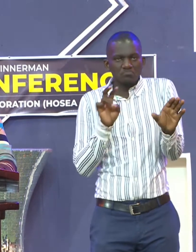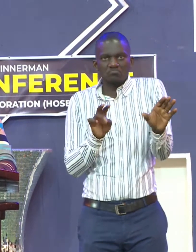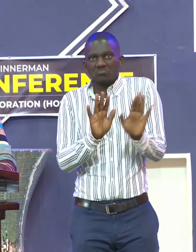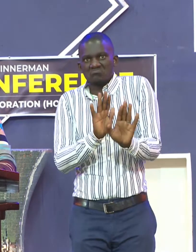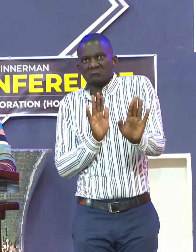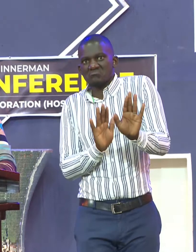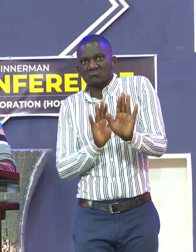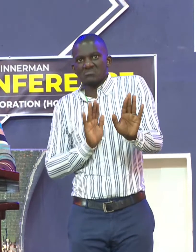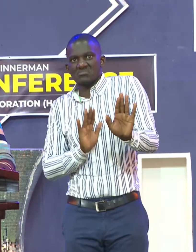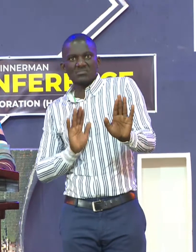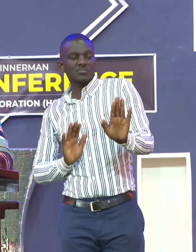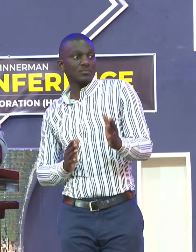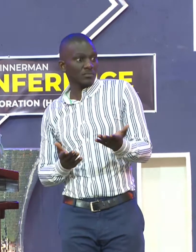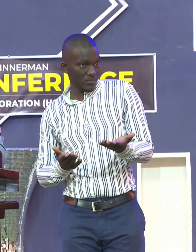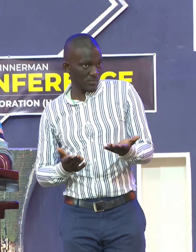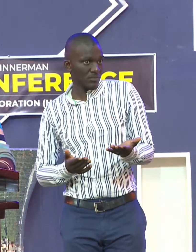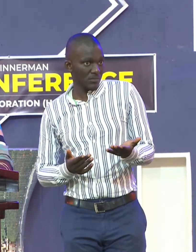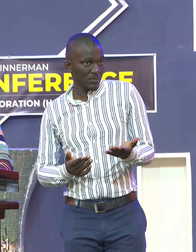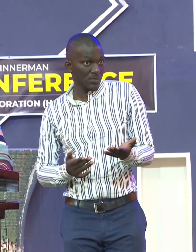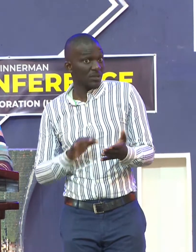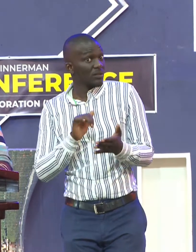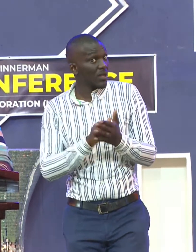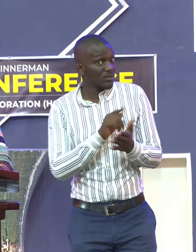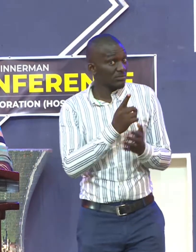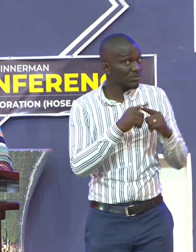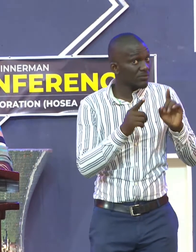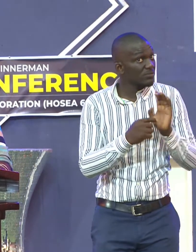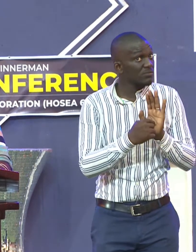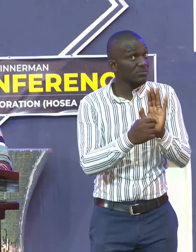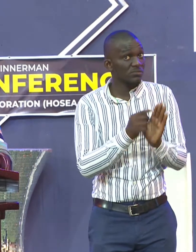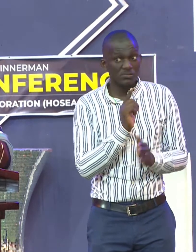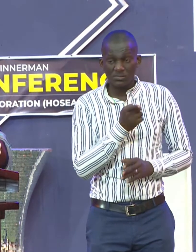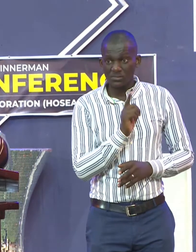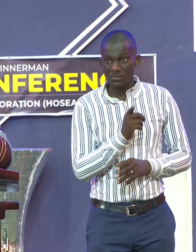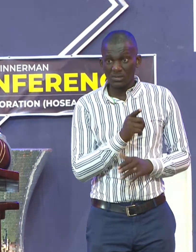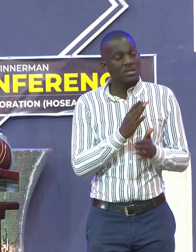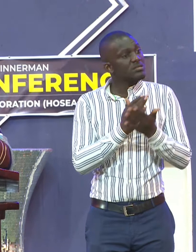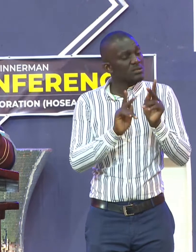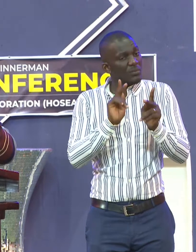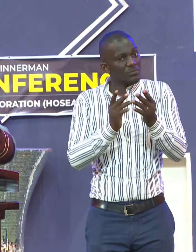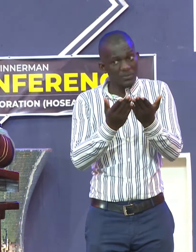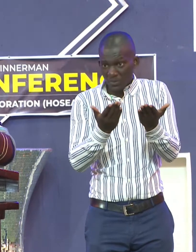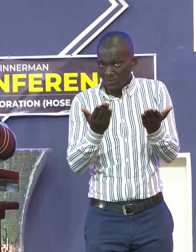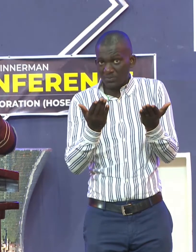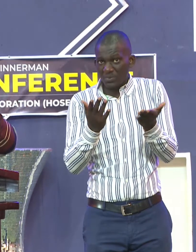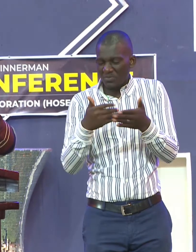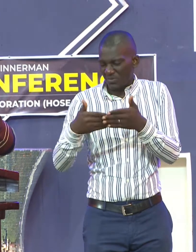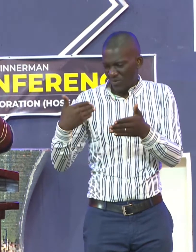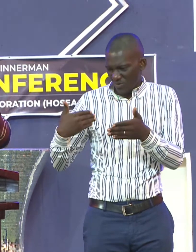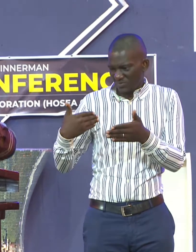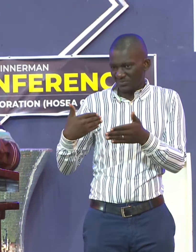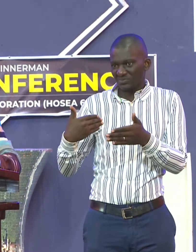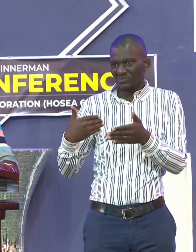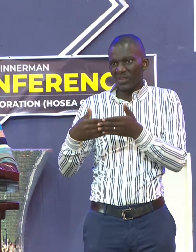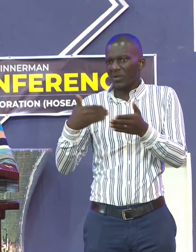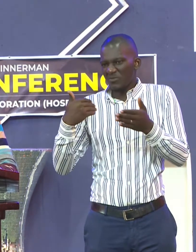cut short themselves off of you. Akona ko kabonero kalala. That is also another mark. Waluwa abantu ababadde